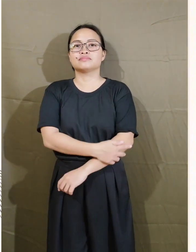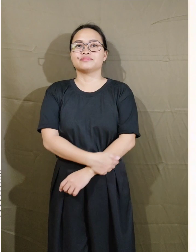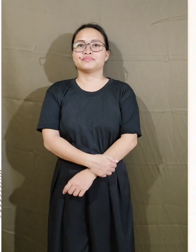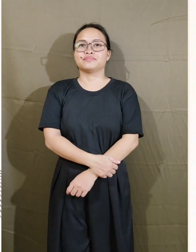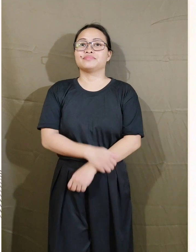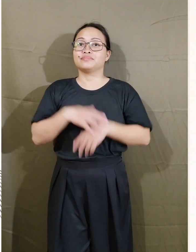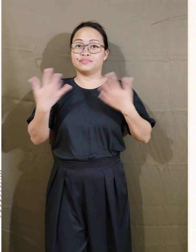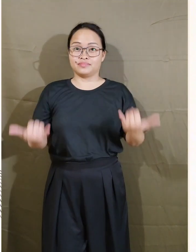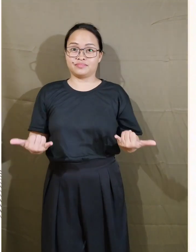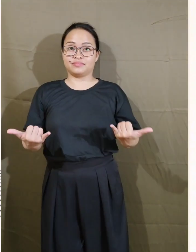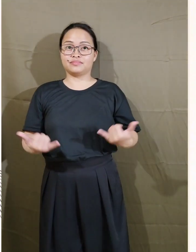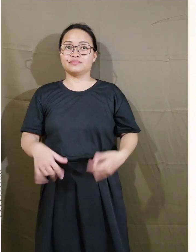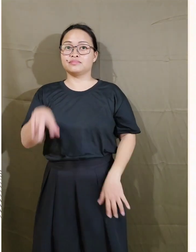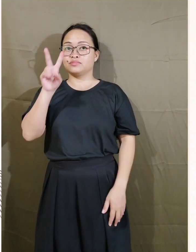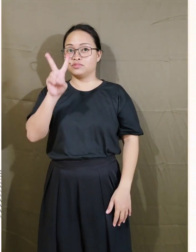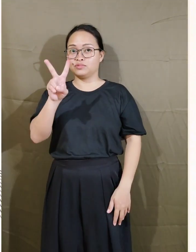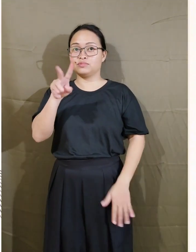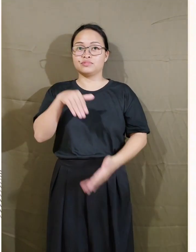Now